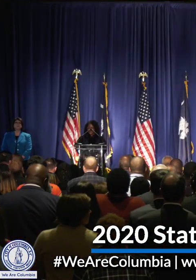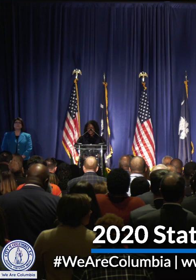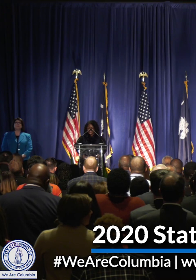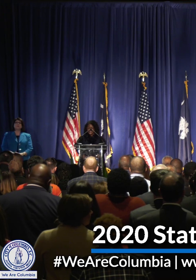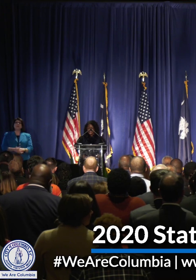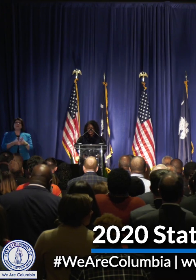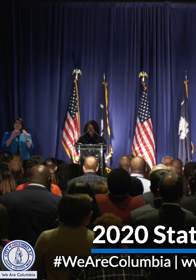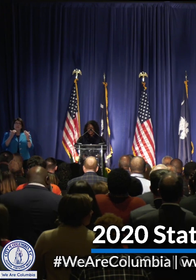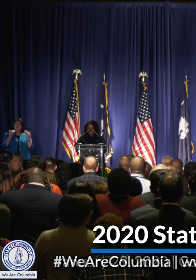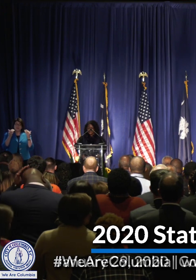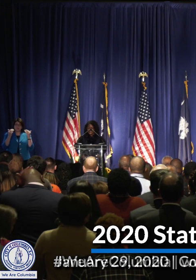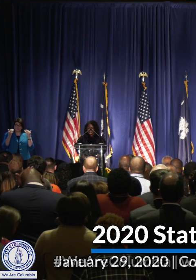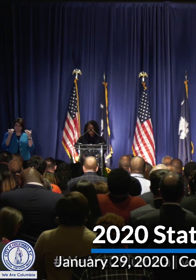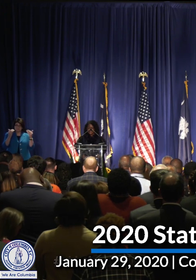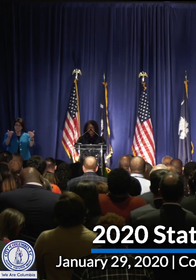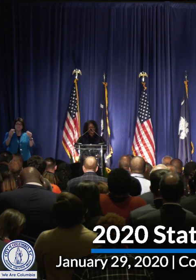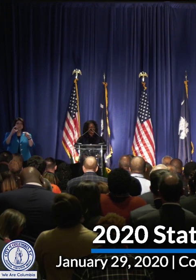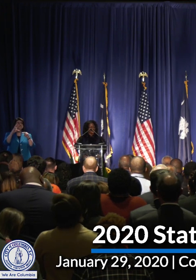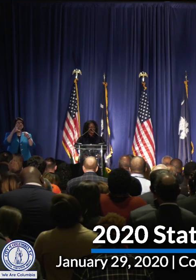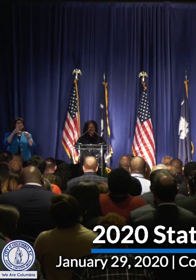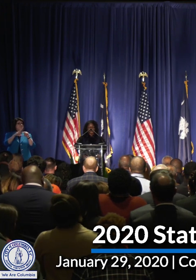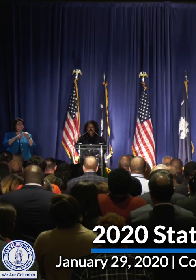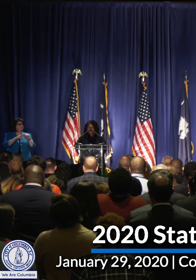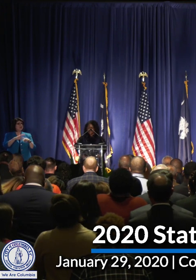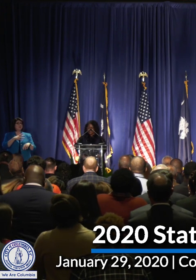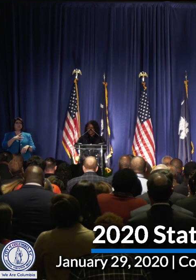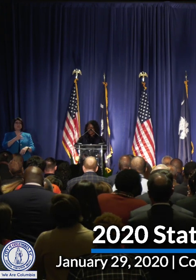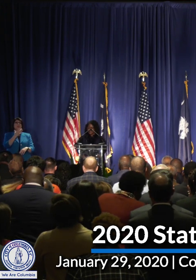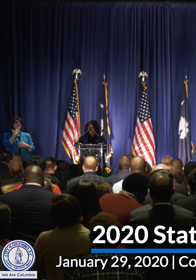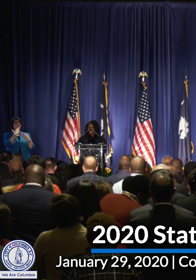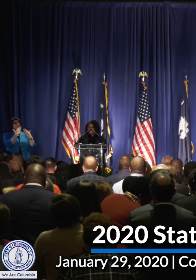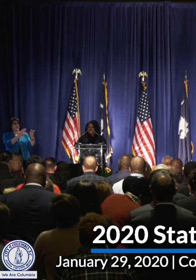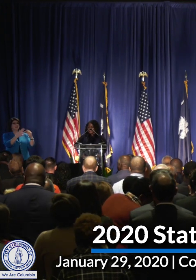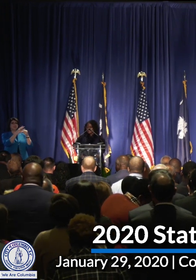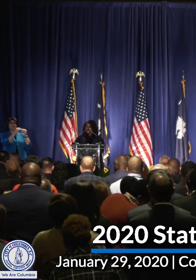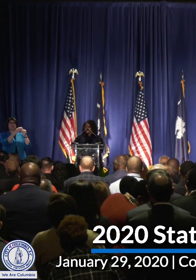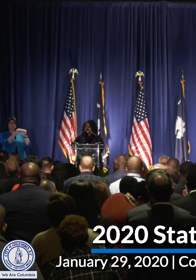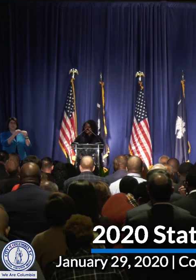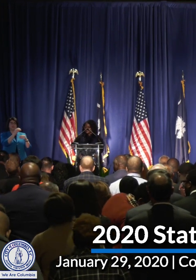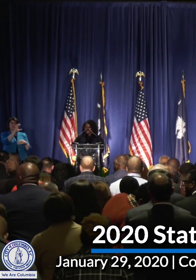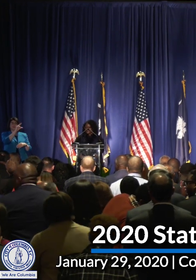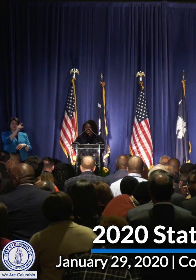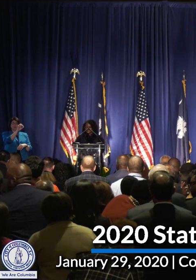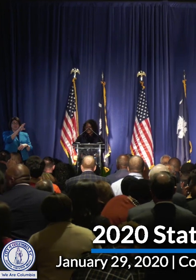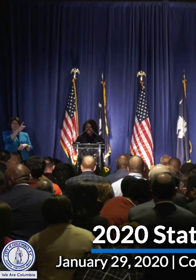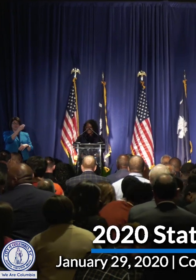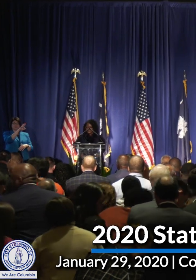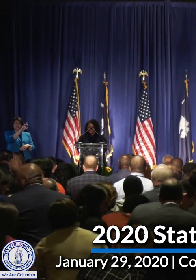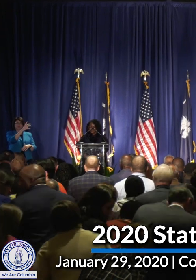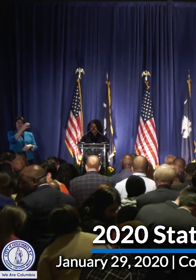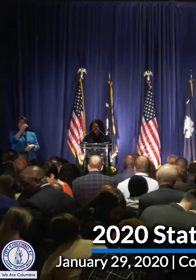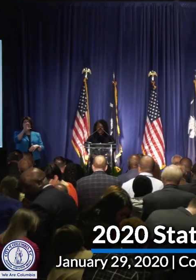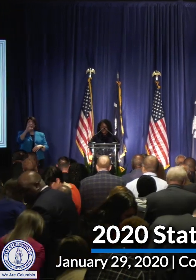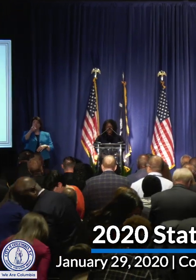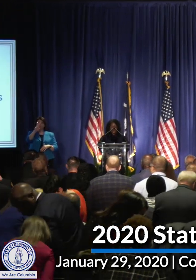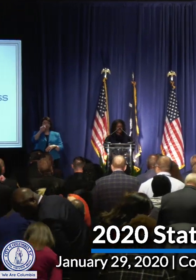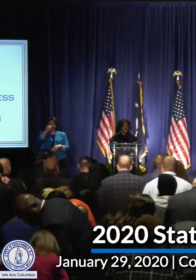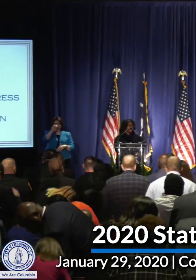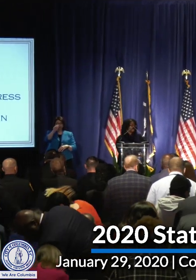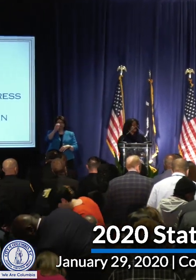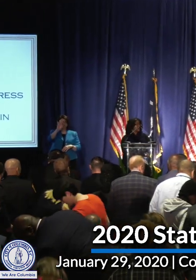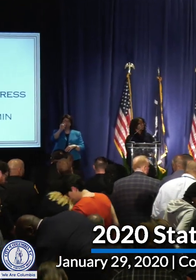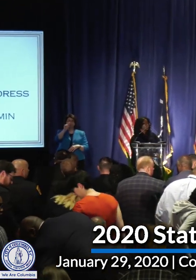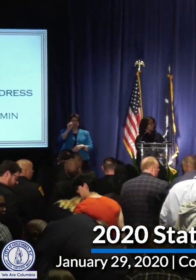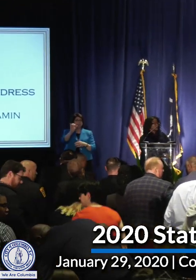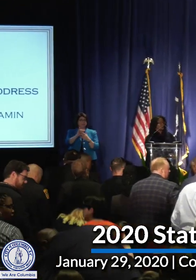As you are seated, we would like to thank the Columbia Color Guard and Curtis Bates for that